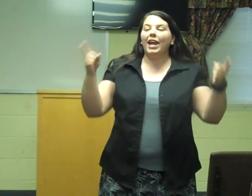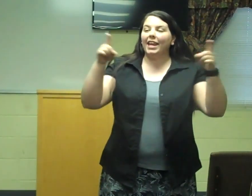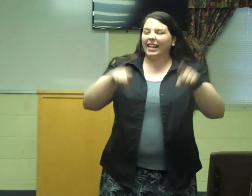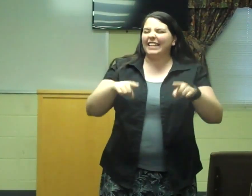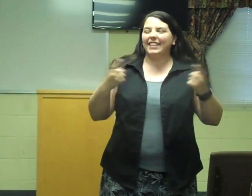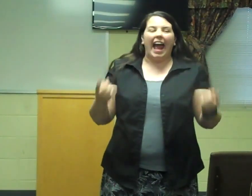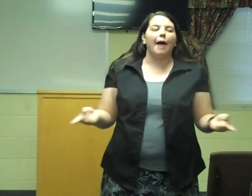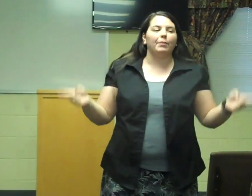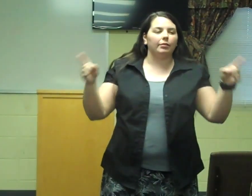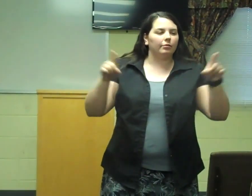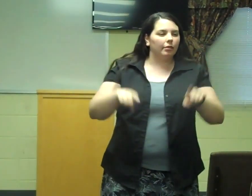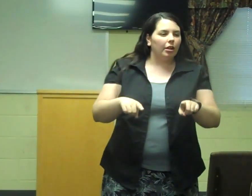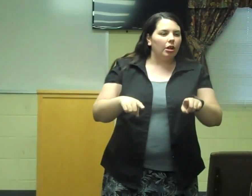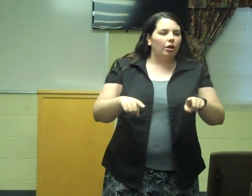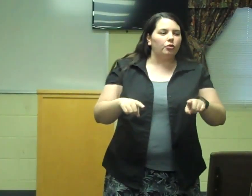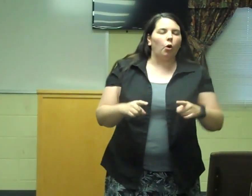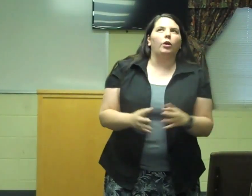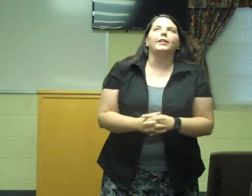when, like as in happen. So like,